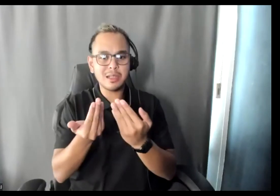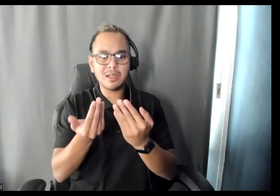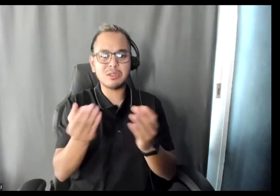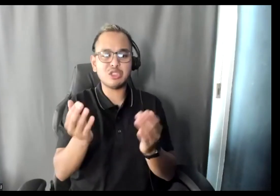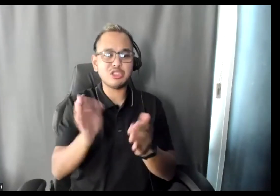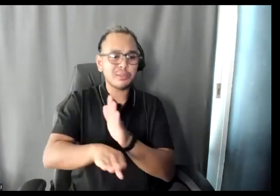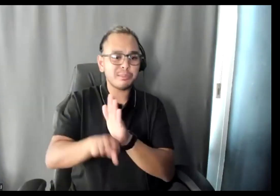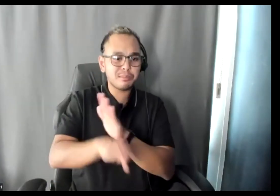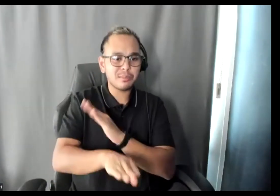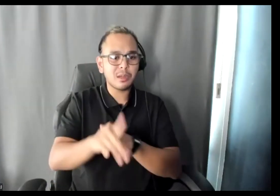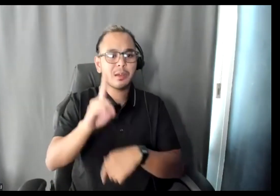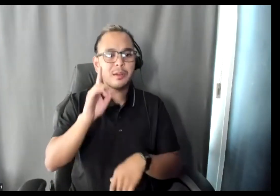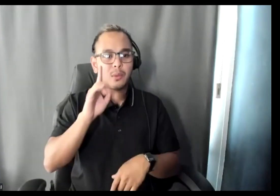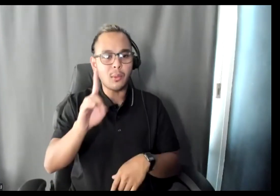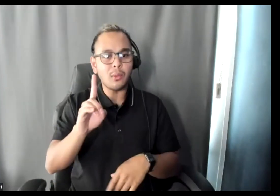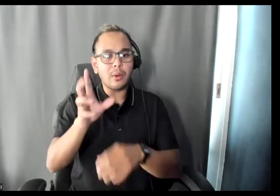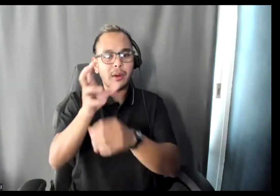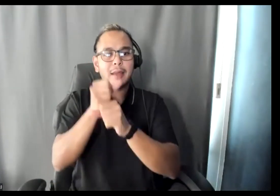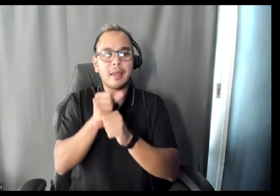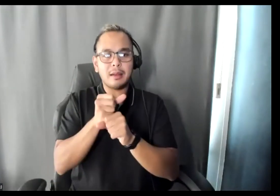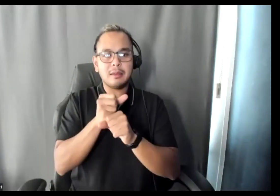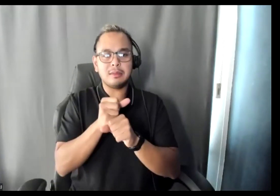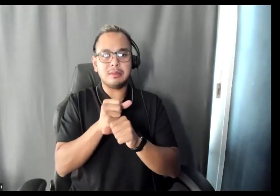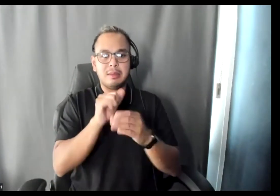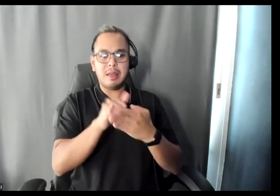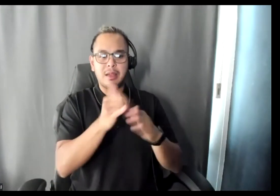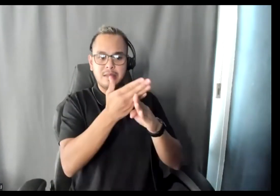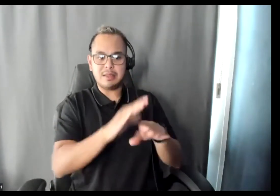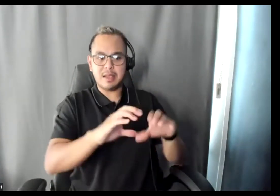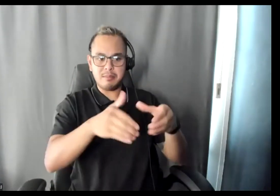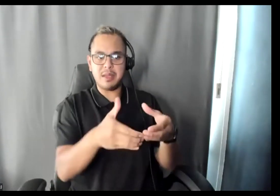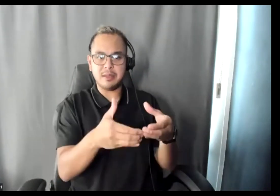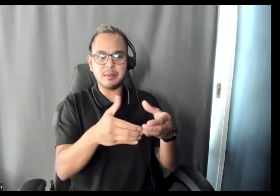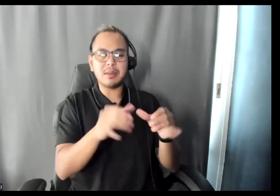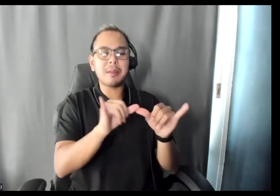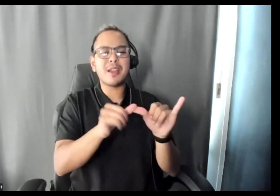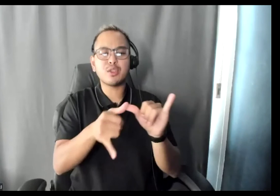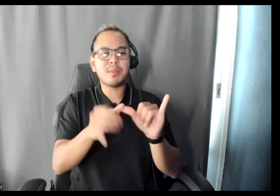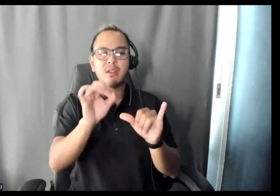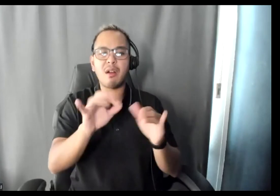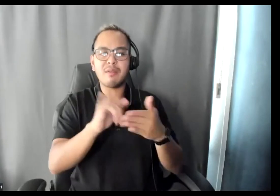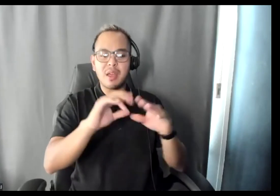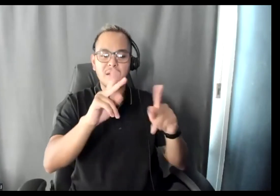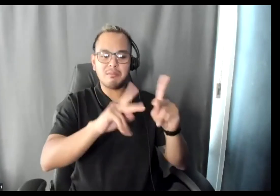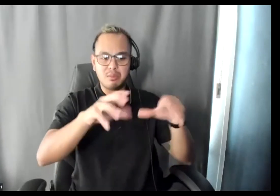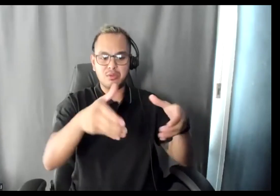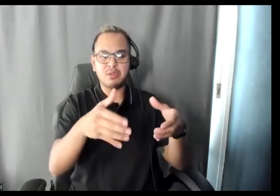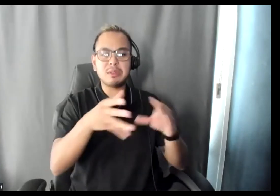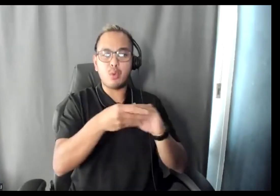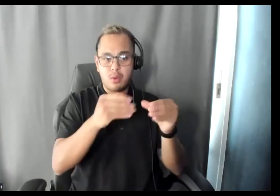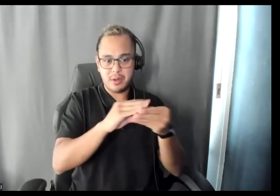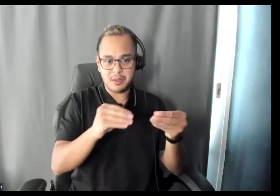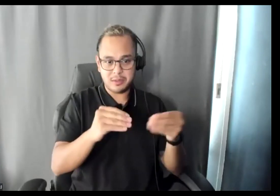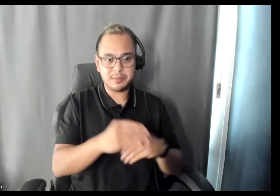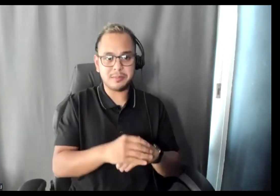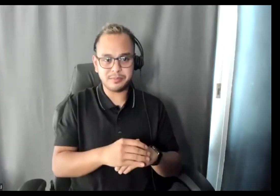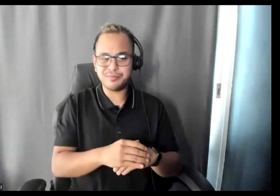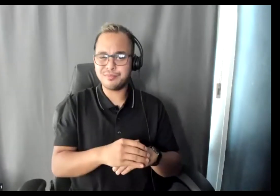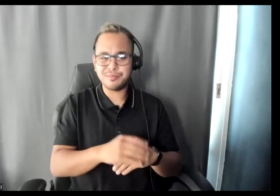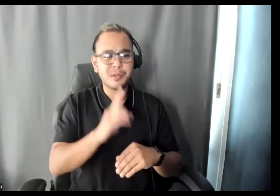to get a segment sizing, as we call it, to kind of a measurement of the prevalent narrative in pretty much